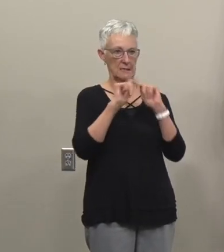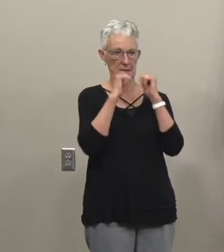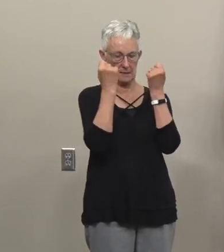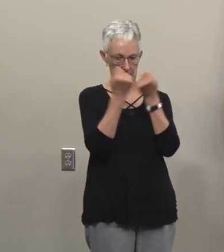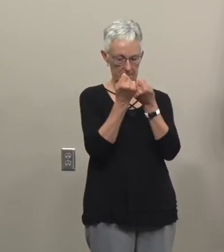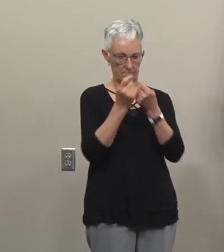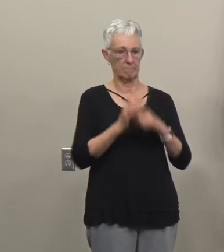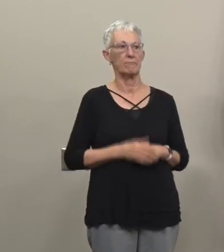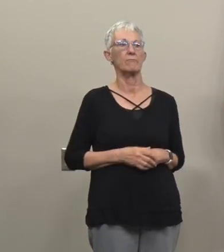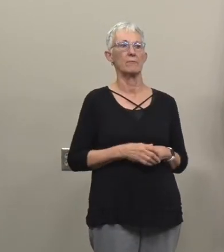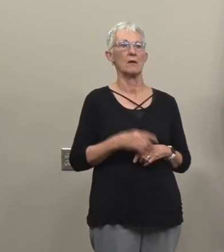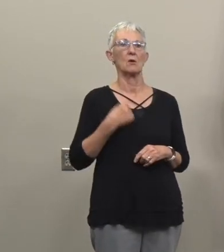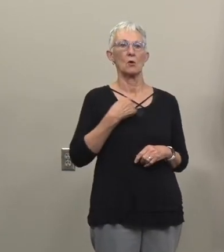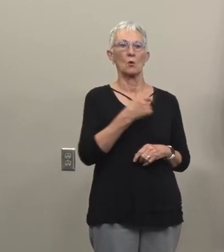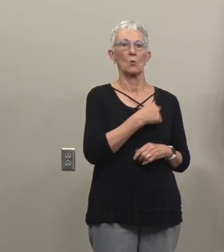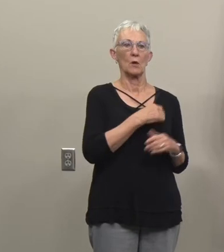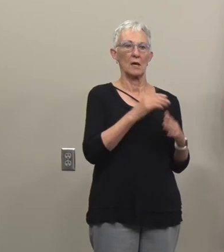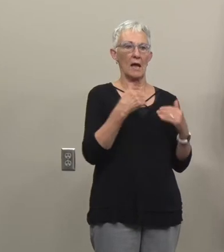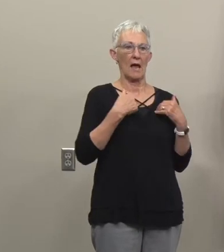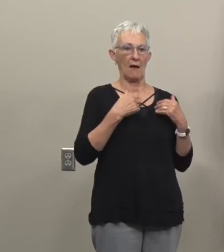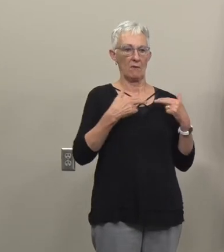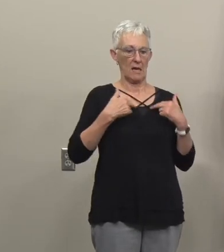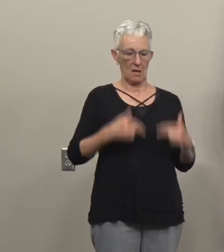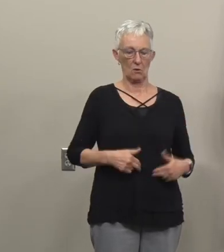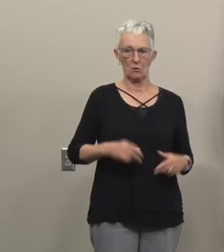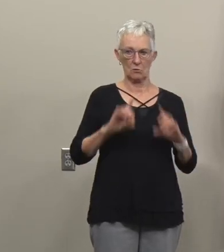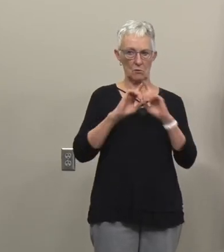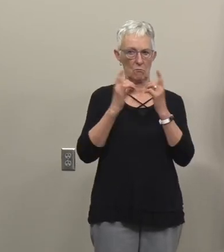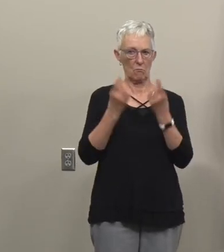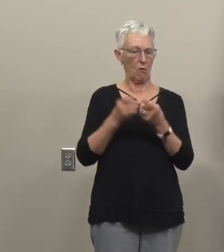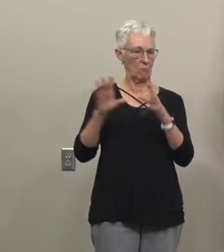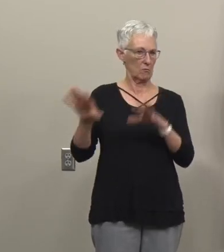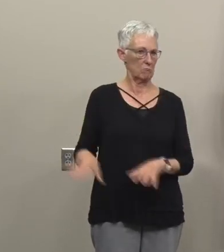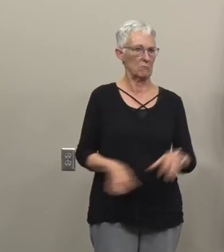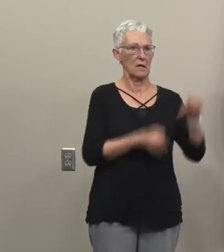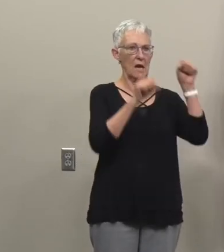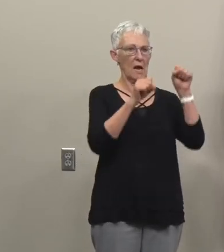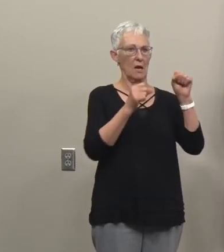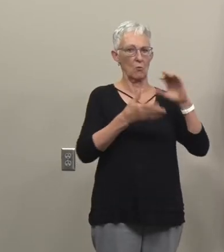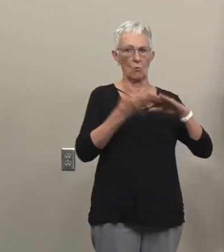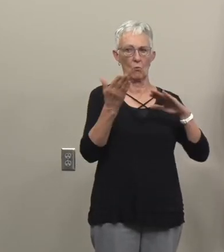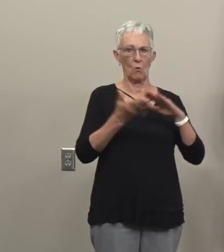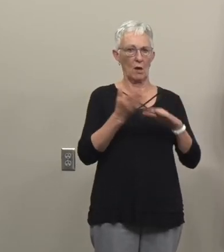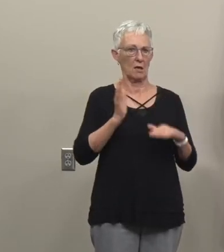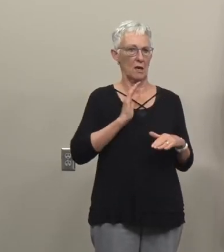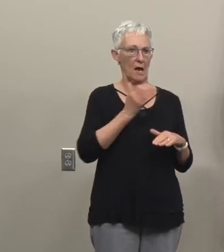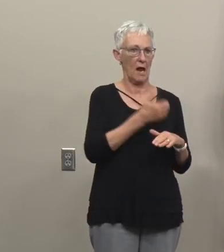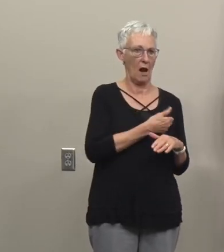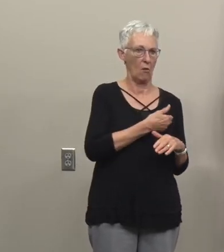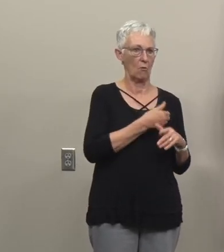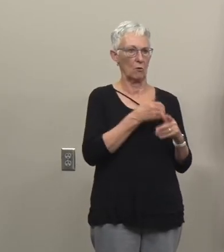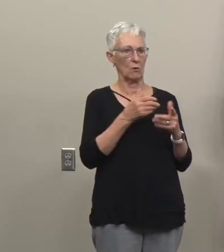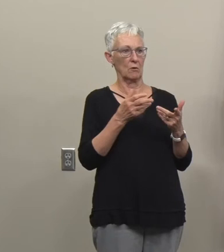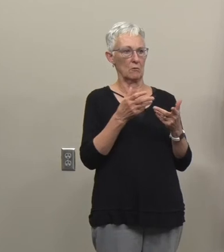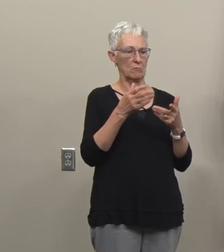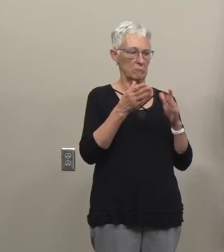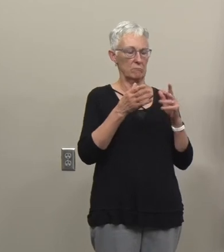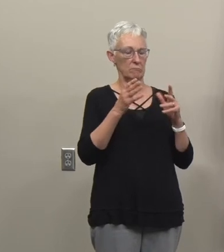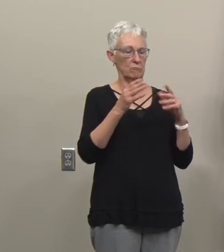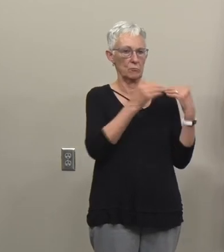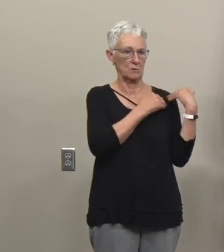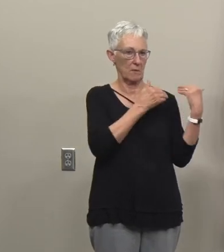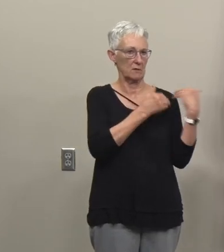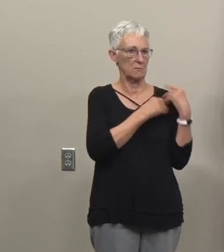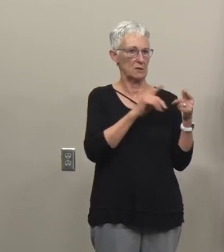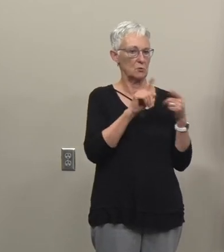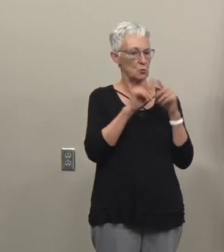of our unified command, led by our health department and supported by Lincoln Transportation and Utilities, the Lincoln Police Department, and Lincoln Fire and